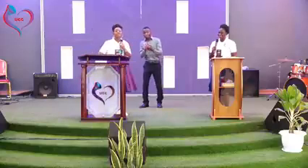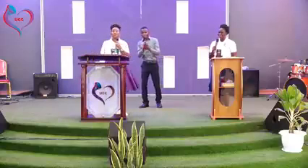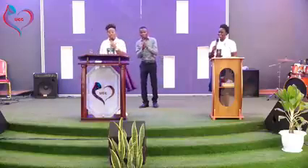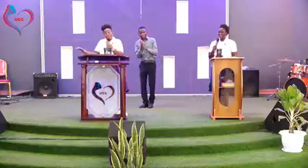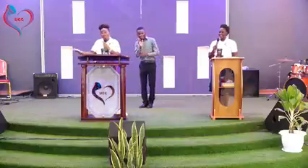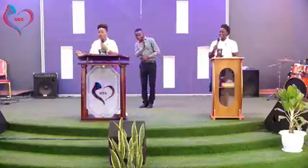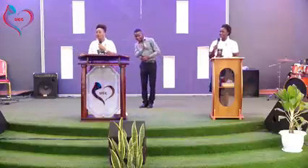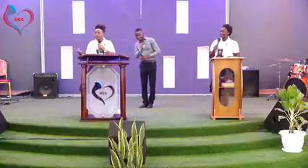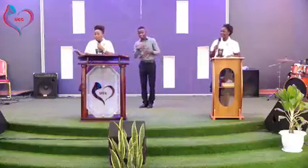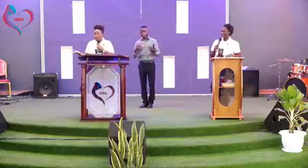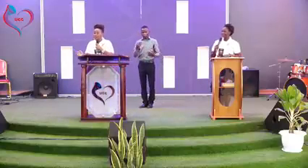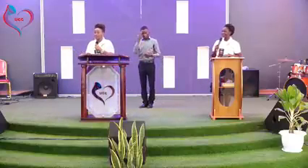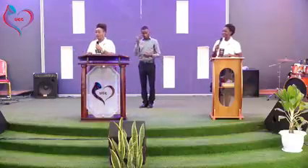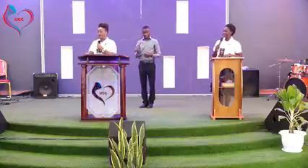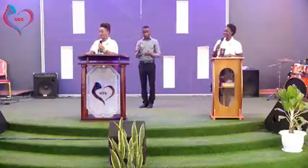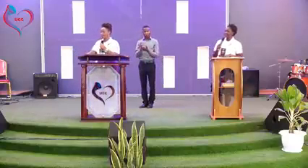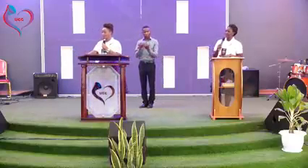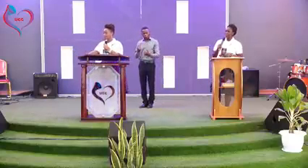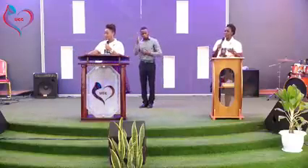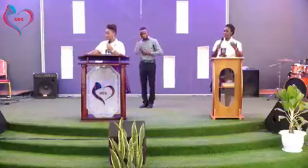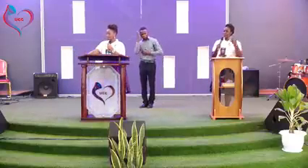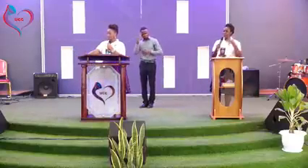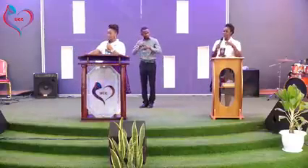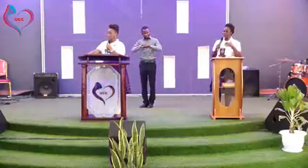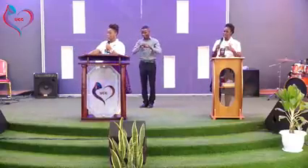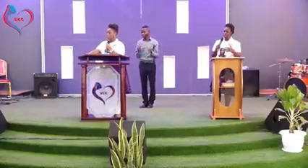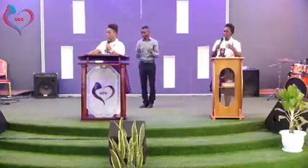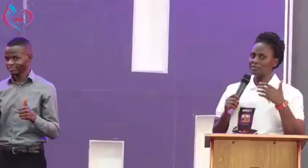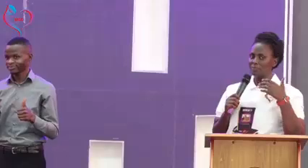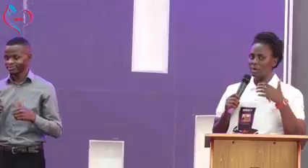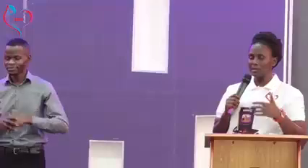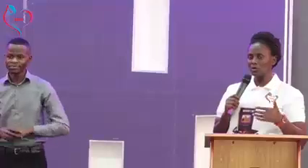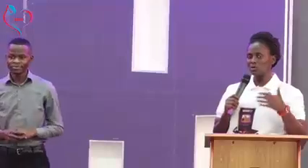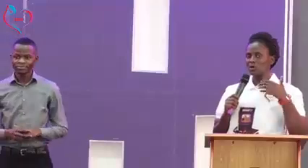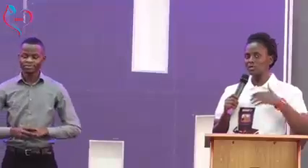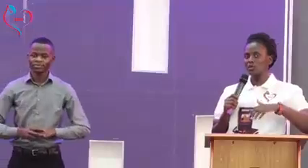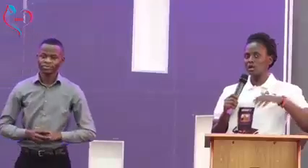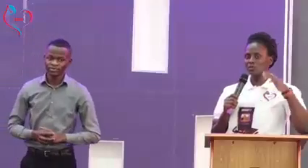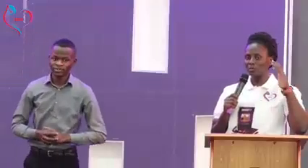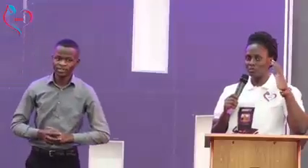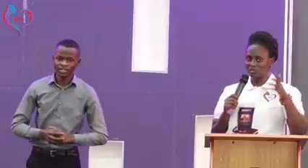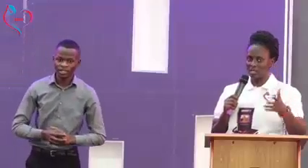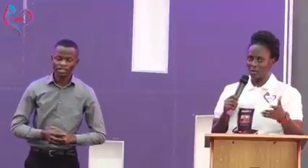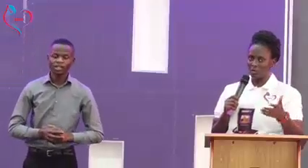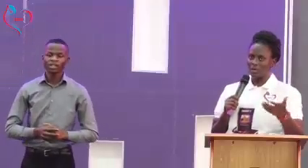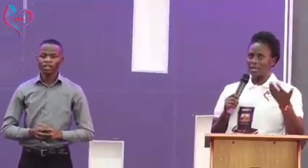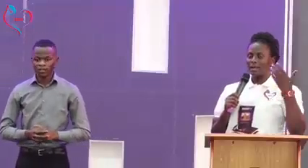se. Because you know who they are. Bwoba tomanyi muntu kyali tomanyi muwendo gwe osobola omuyitako nga tomubuuzizza nako